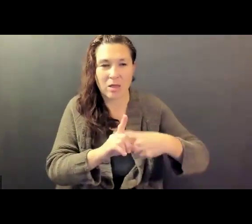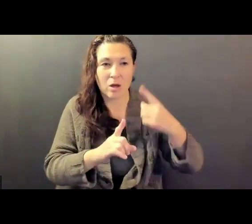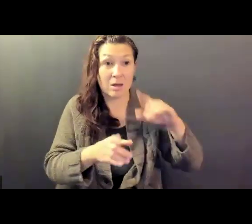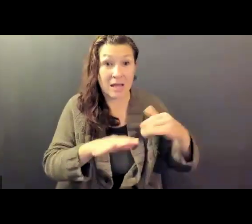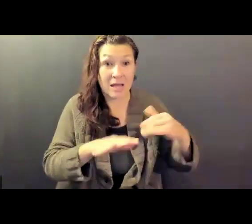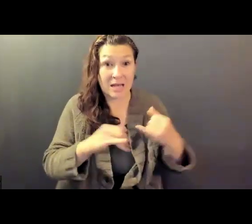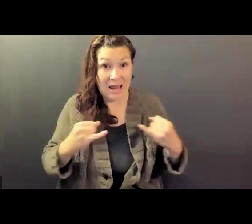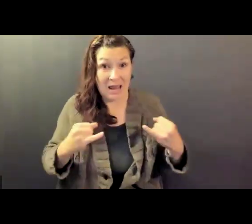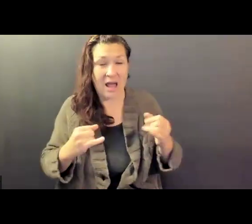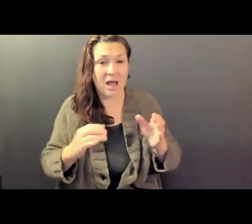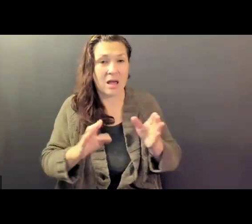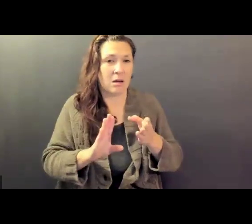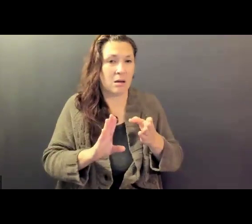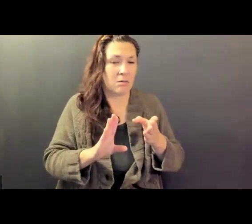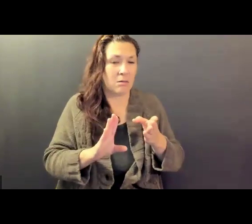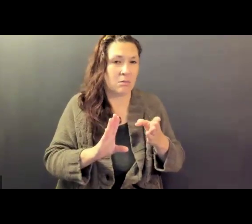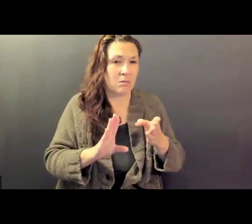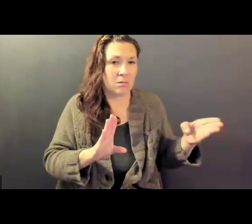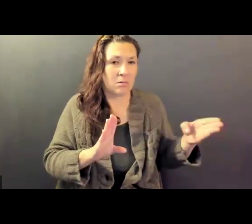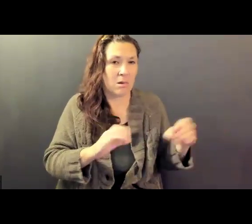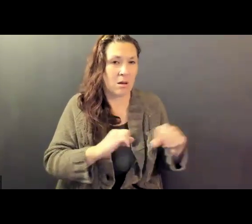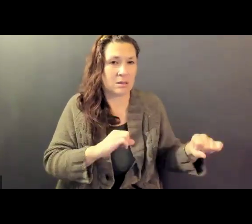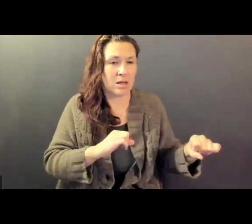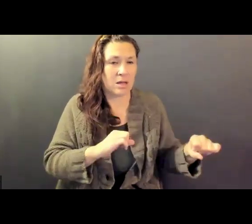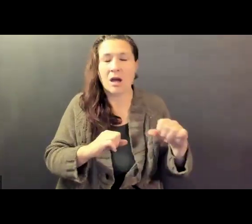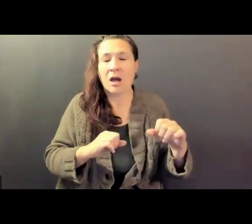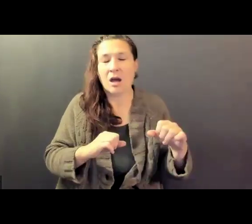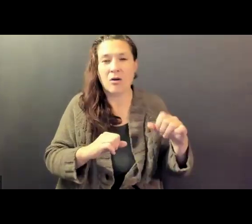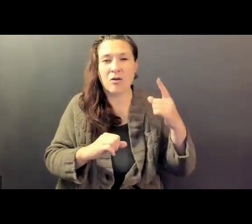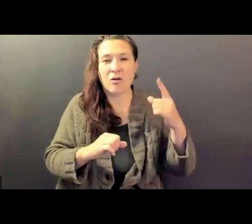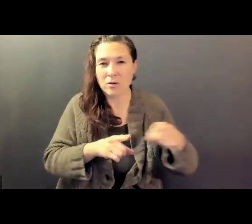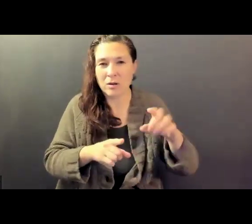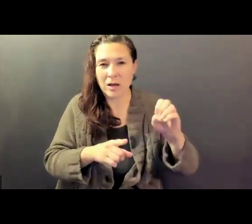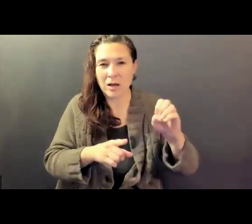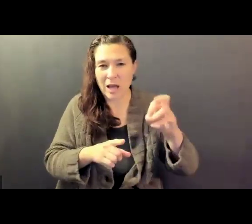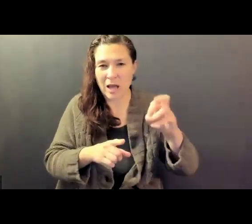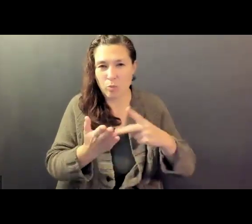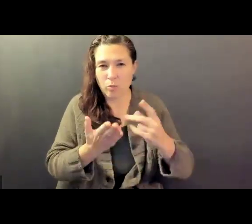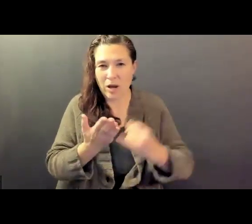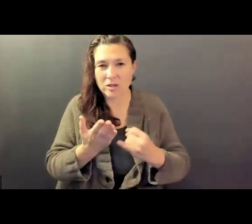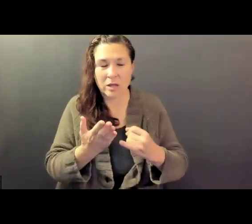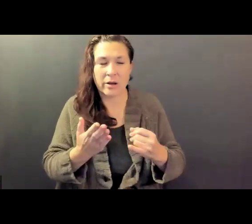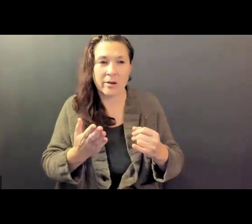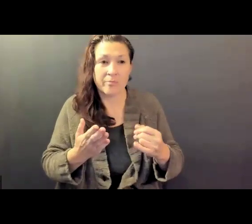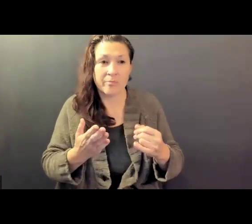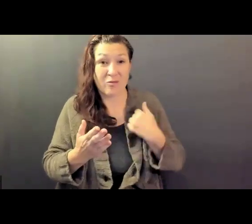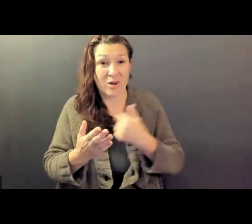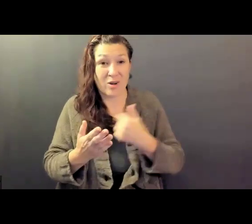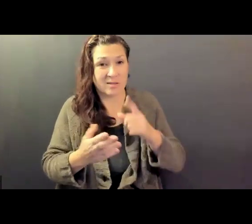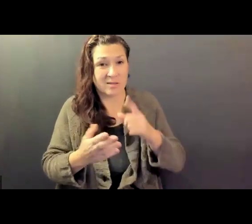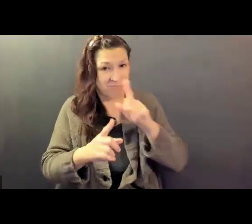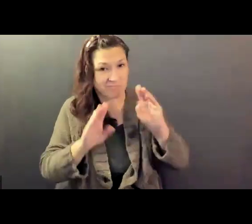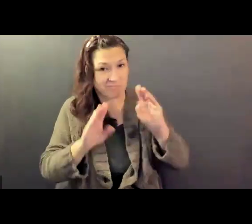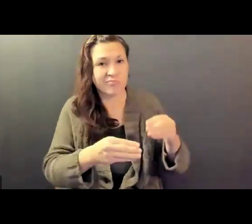specific ESSER programs. For us, these are mostly facilities projects. There's a couple of other things in there. We are trying to spend it all by